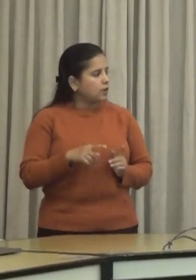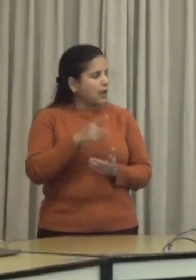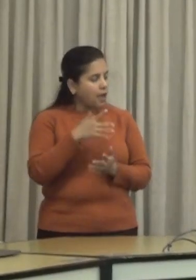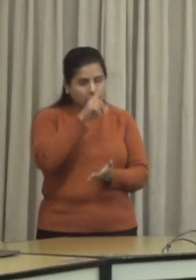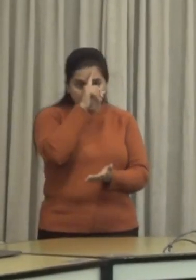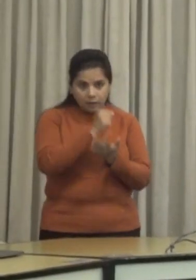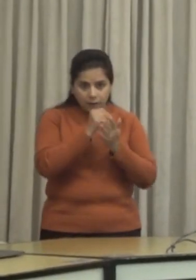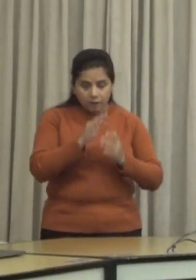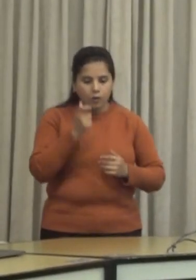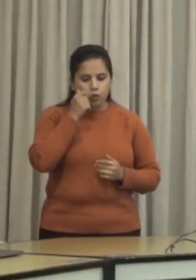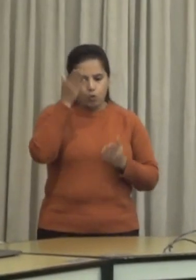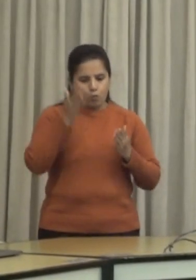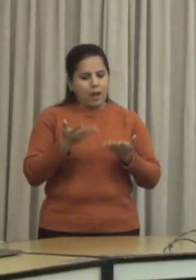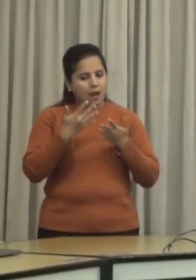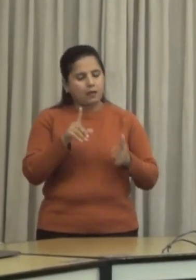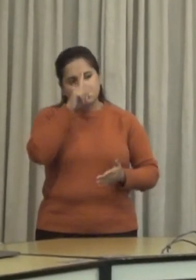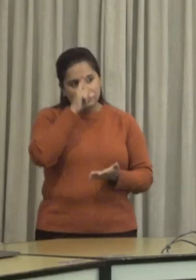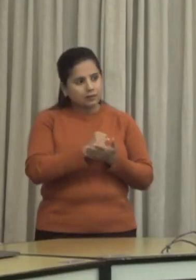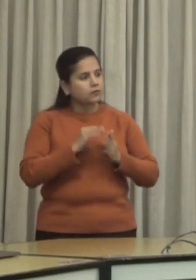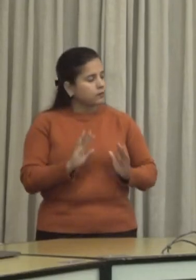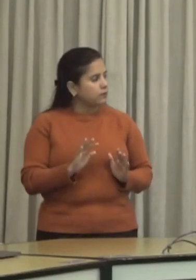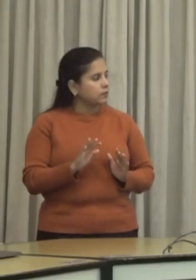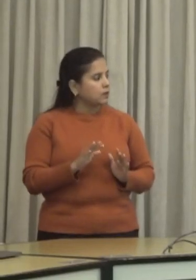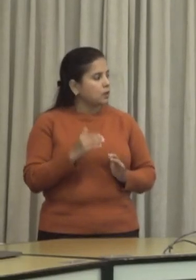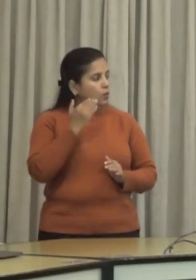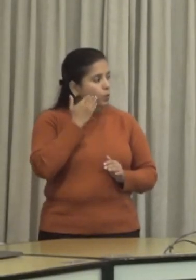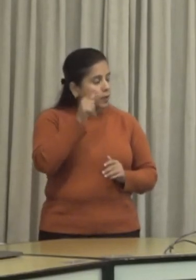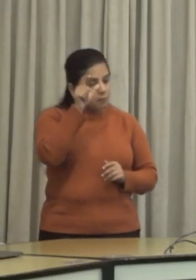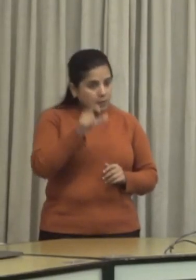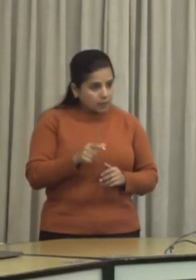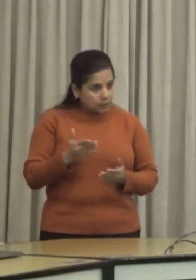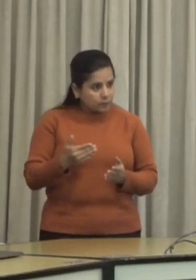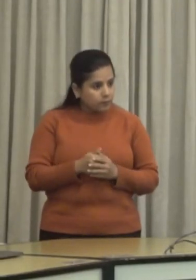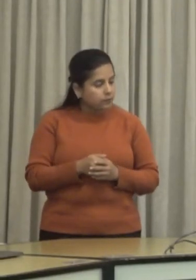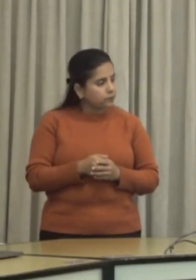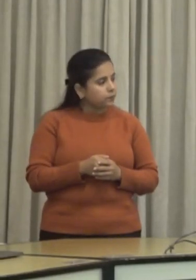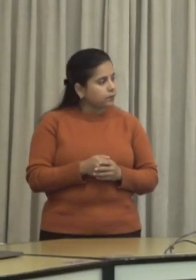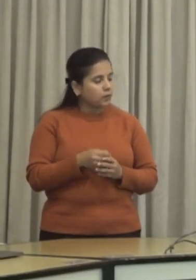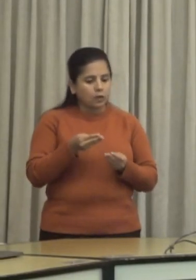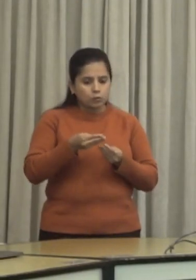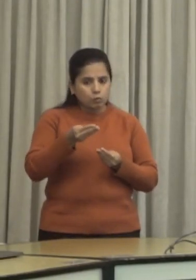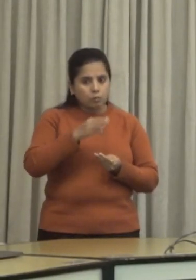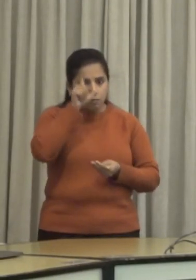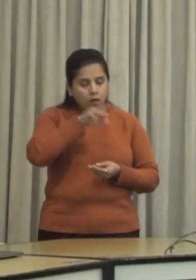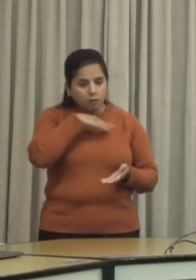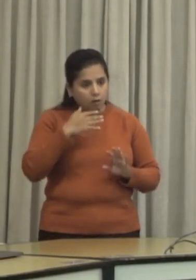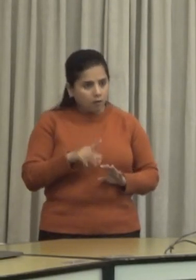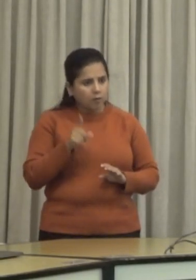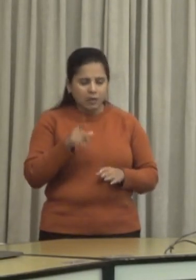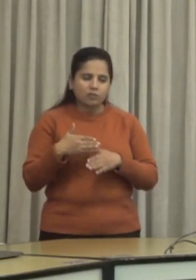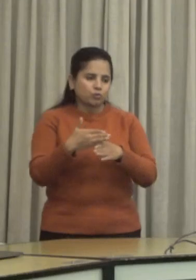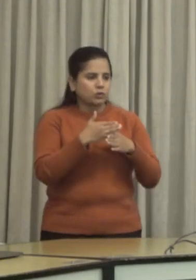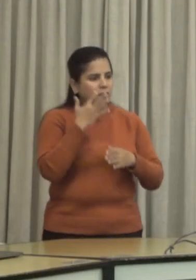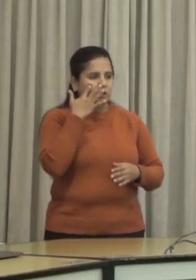decide about a human being, especially when it is end is near, I think it should be